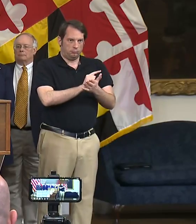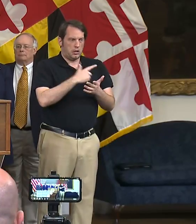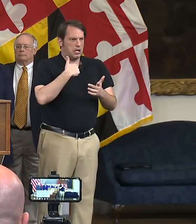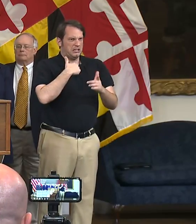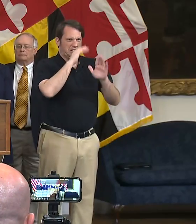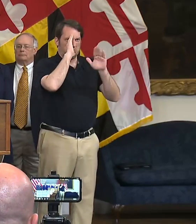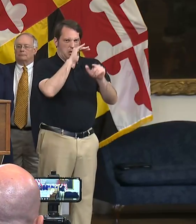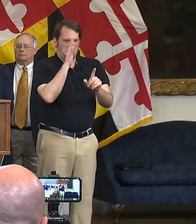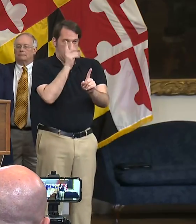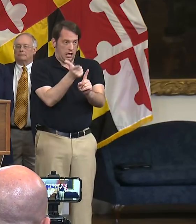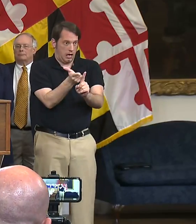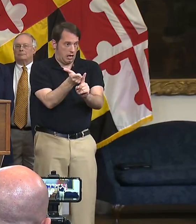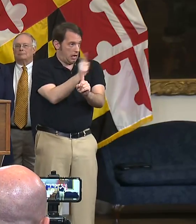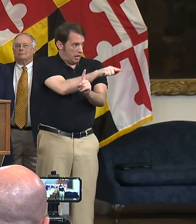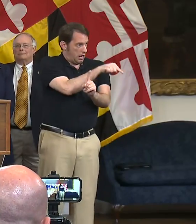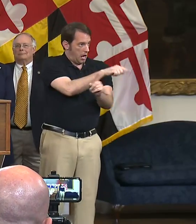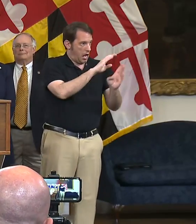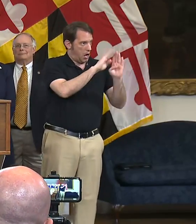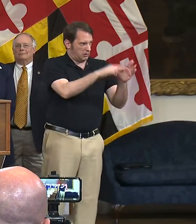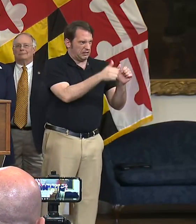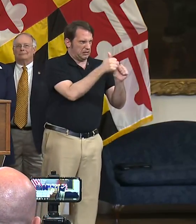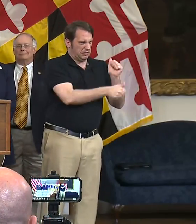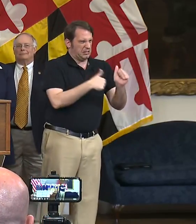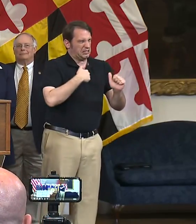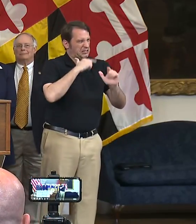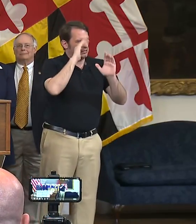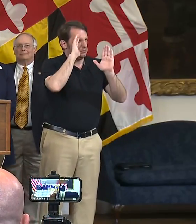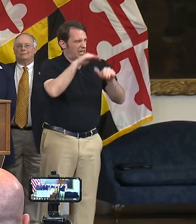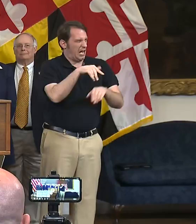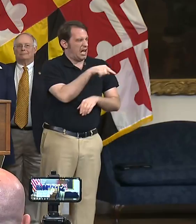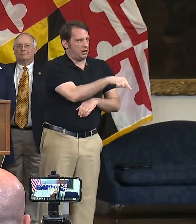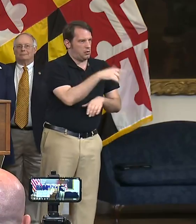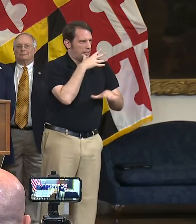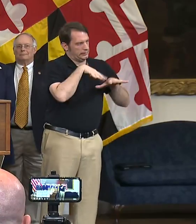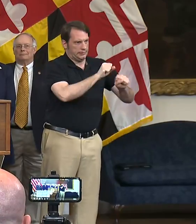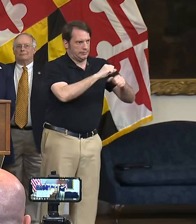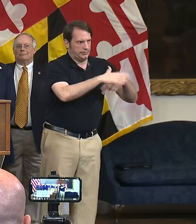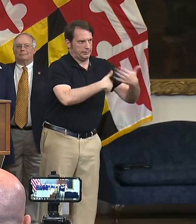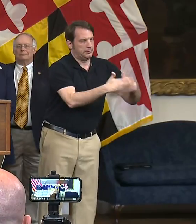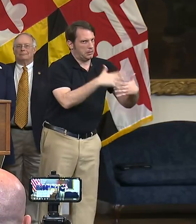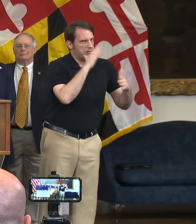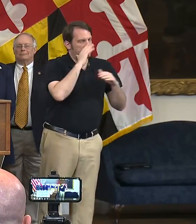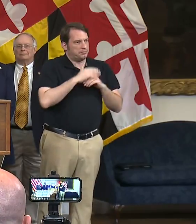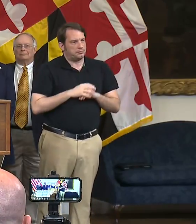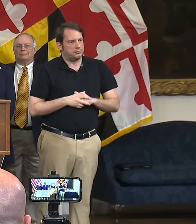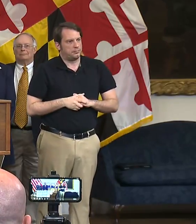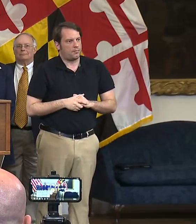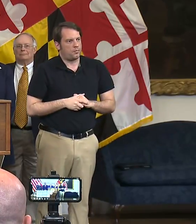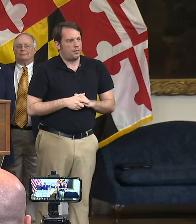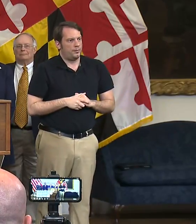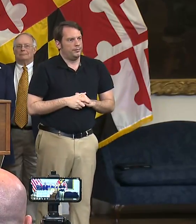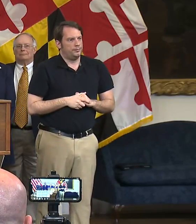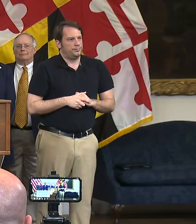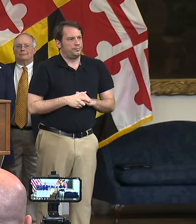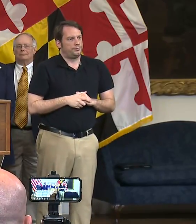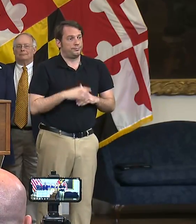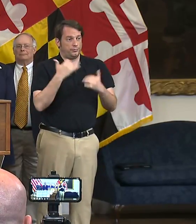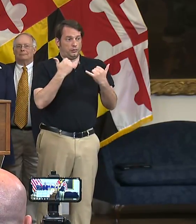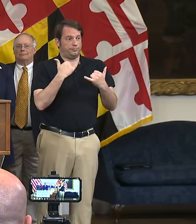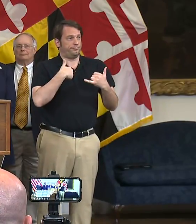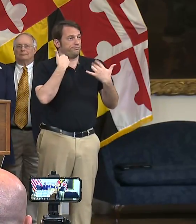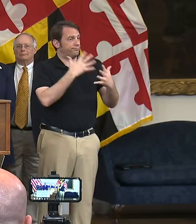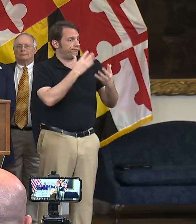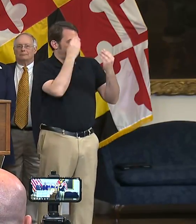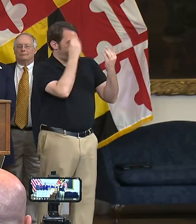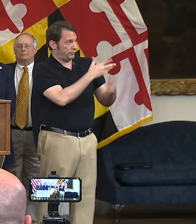action. Today, I updated and met with, I updated both Senator Ben Cardin and